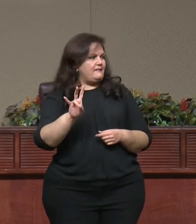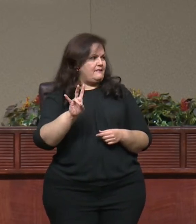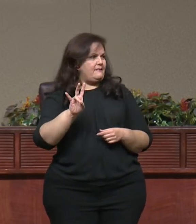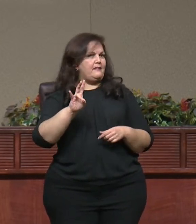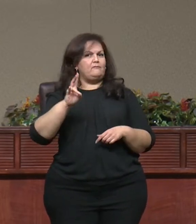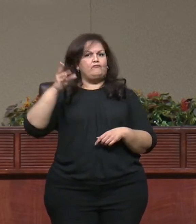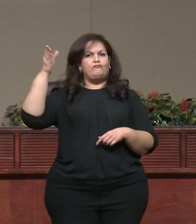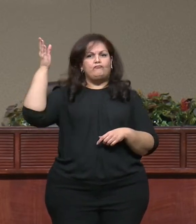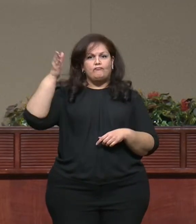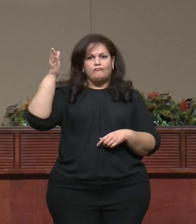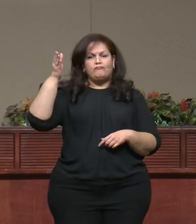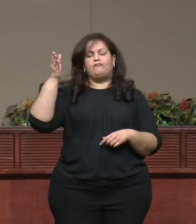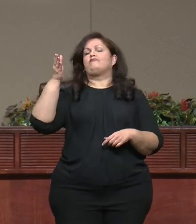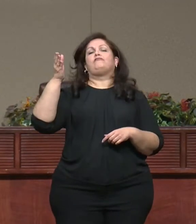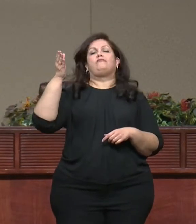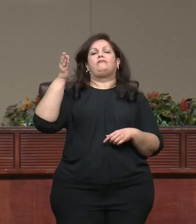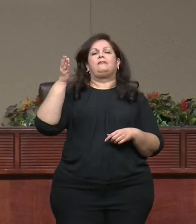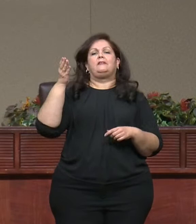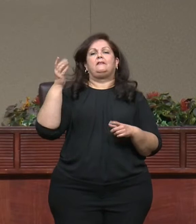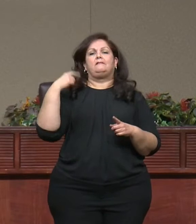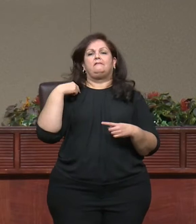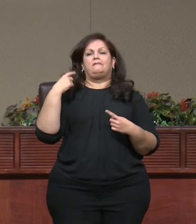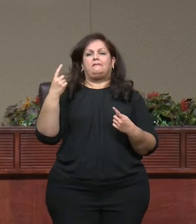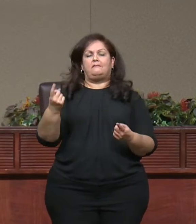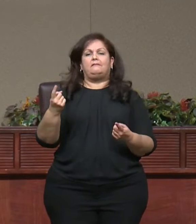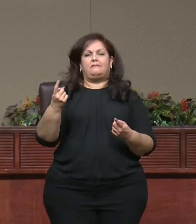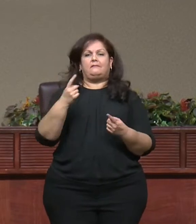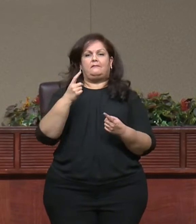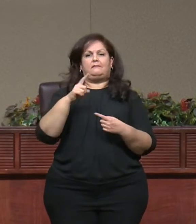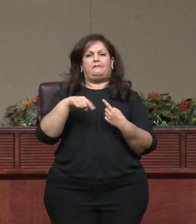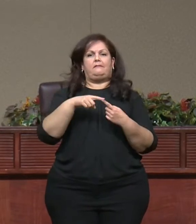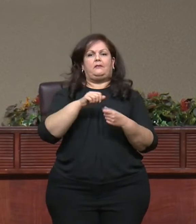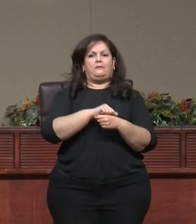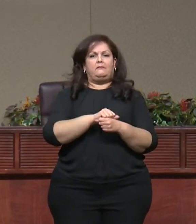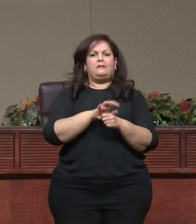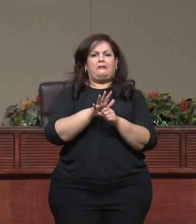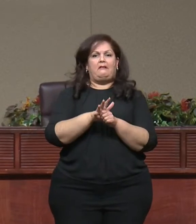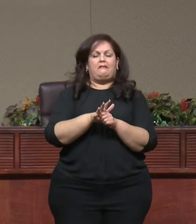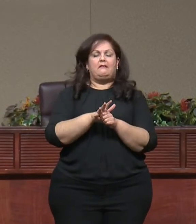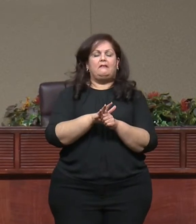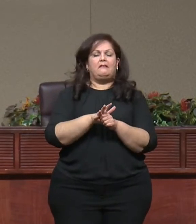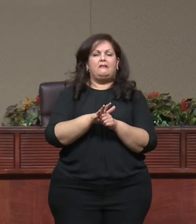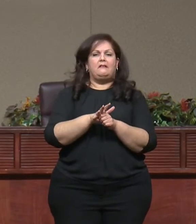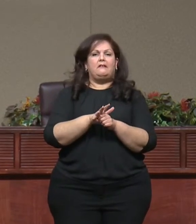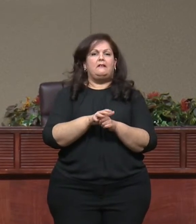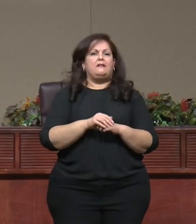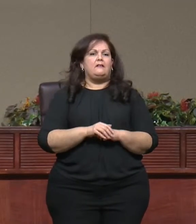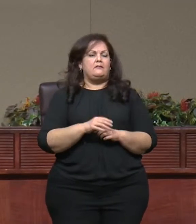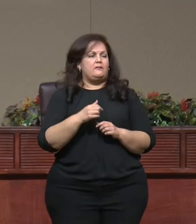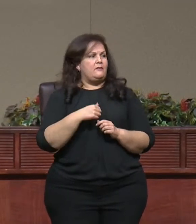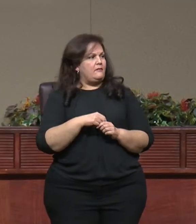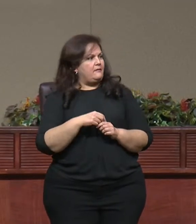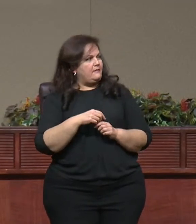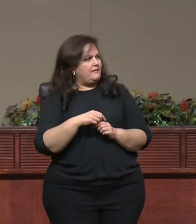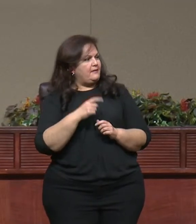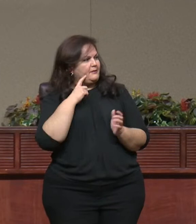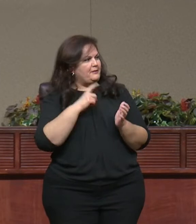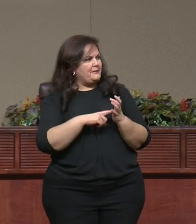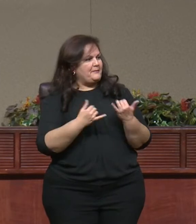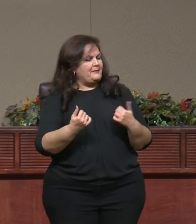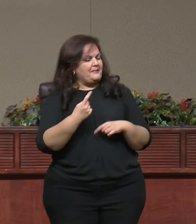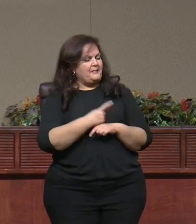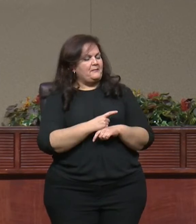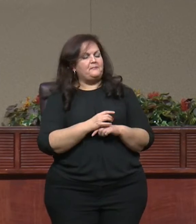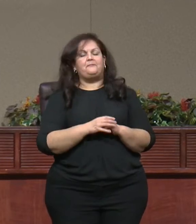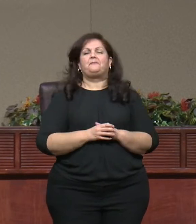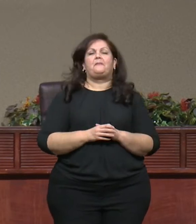press conference that we've done since we have been wrestling with the pandemic in our community, so I want to acknowledge him today. But